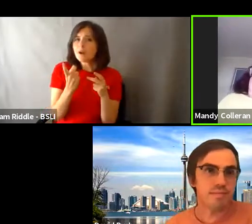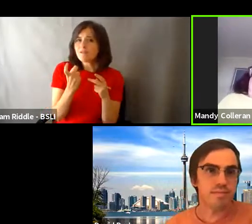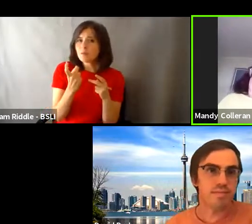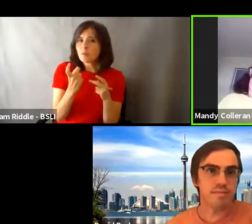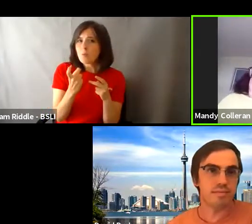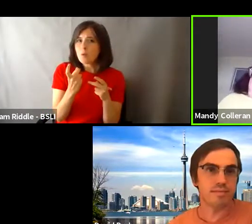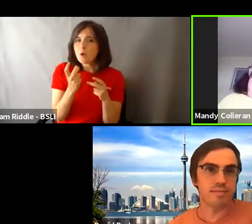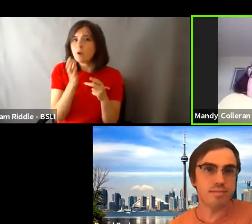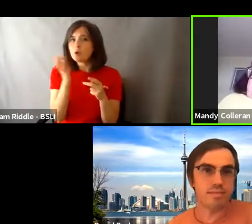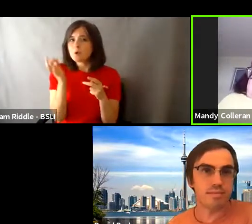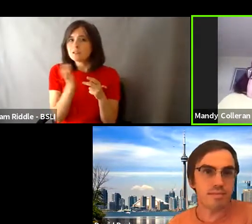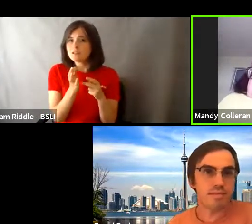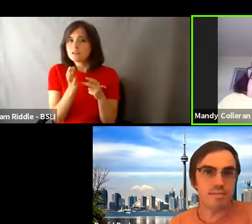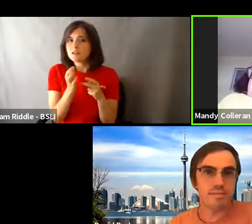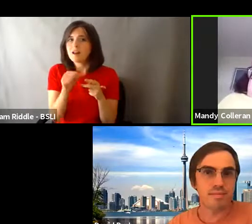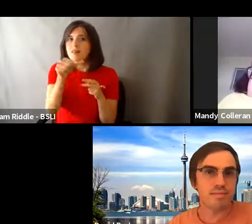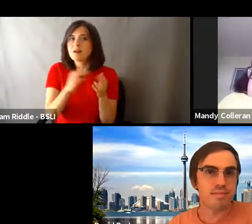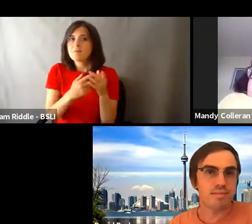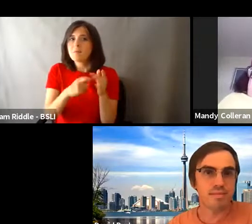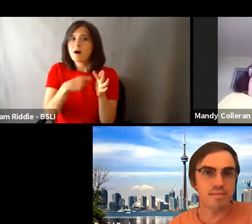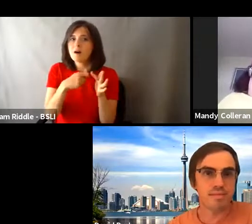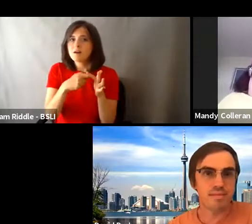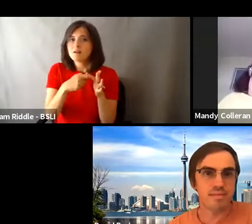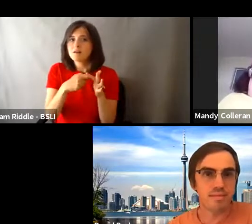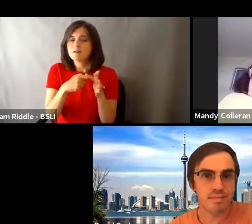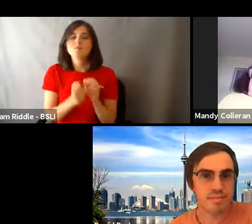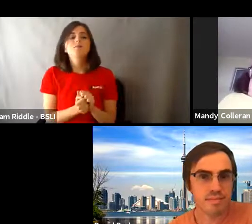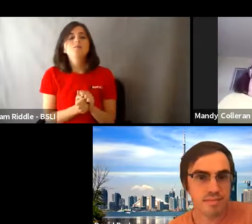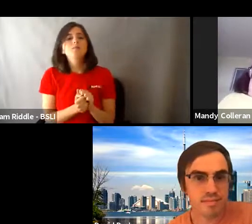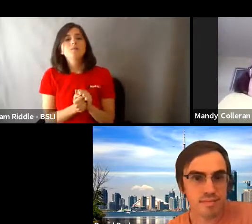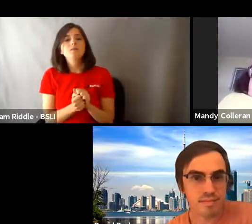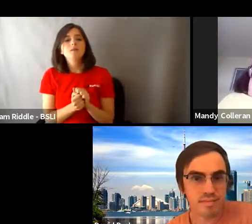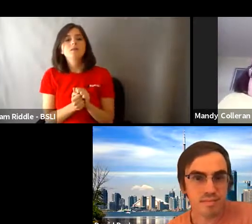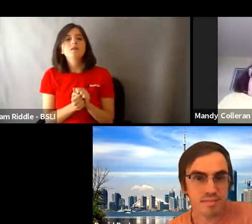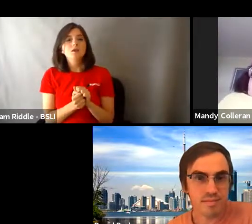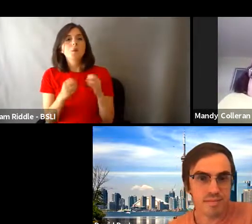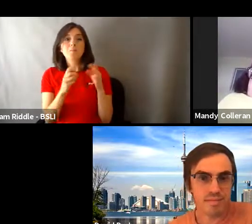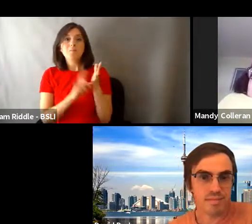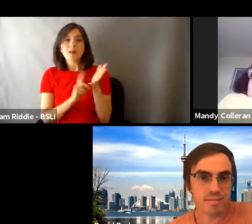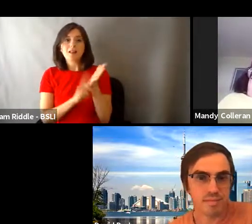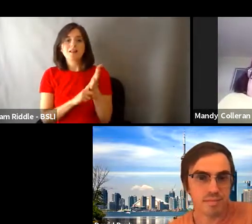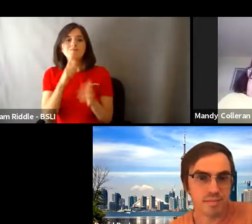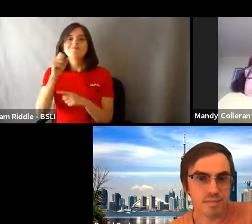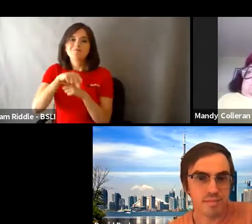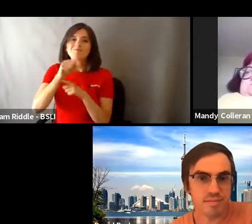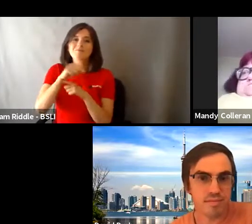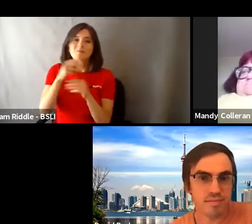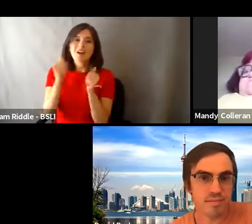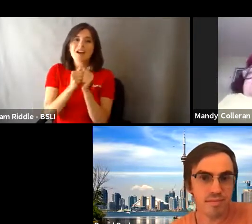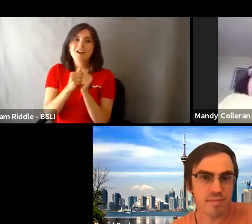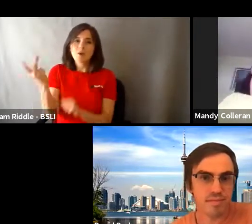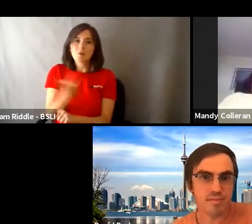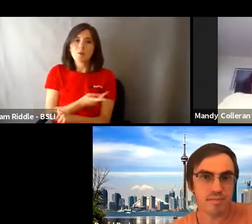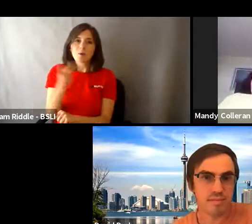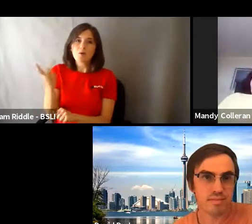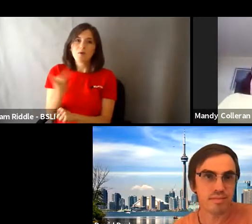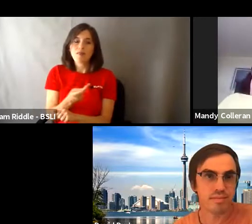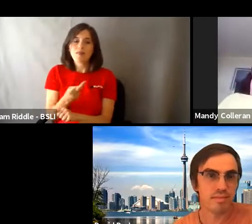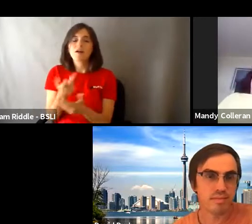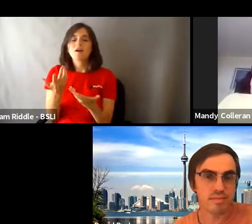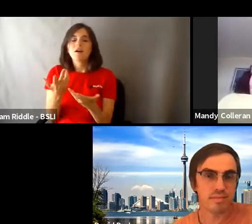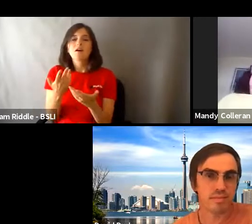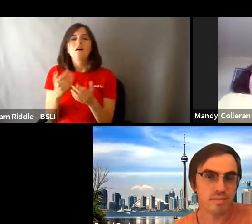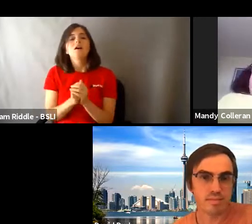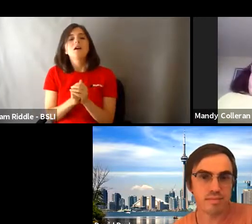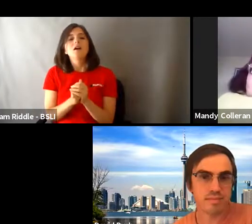close the evening for us. Yeah, I think I very much agree with Matt and David on this. I